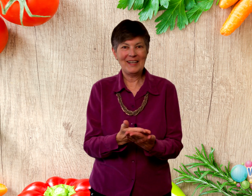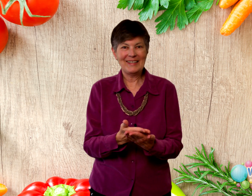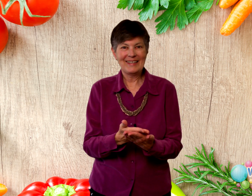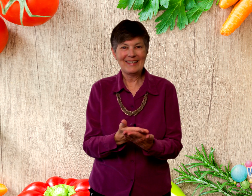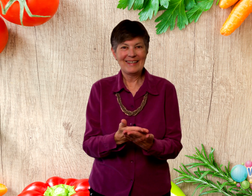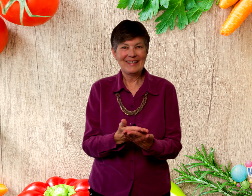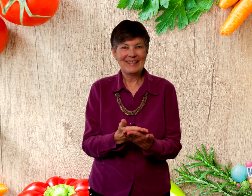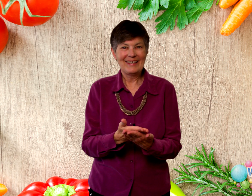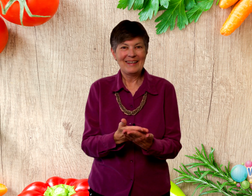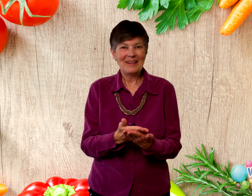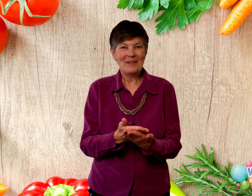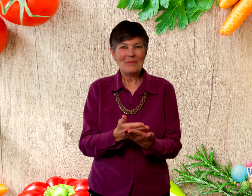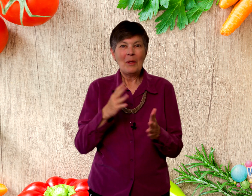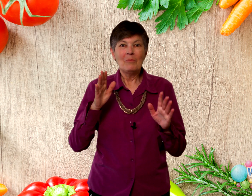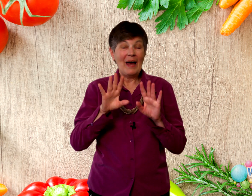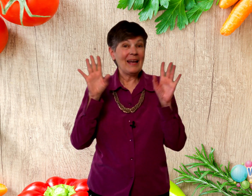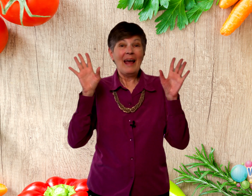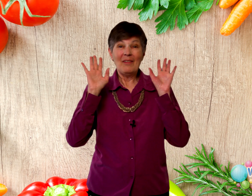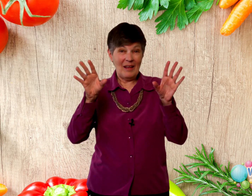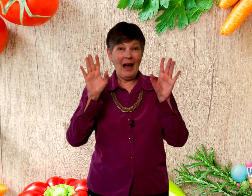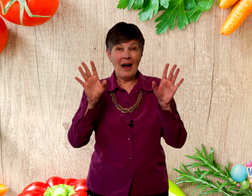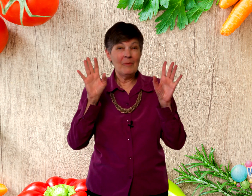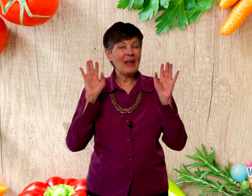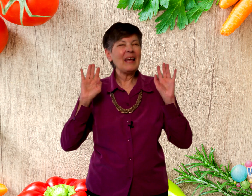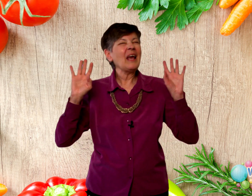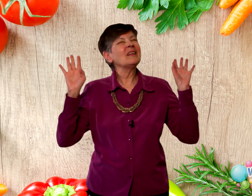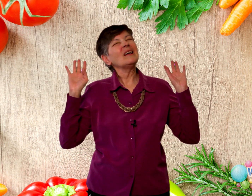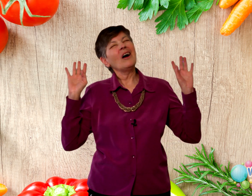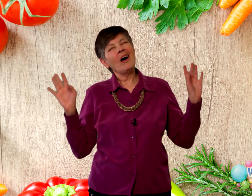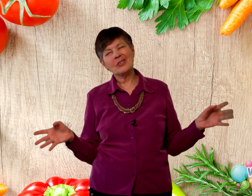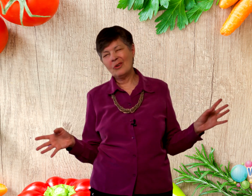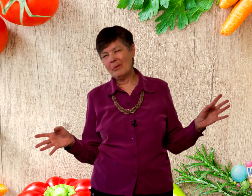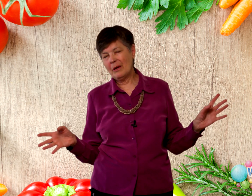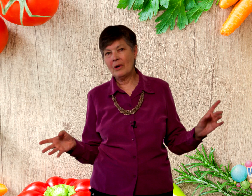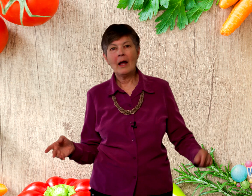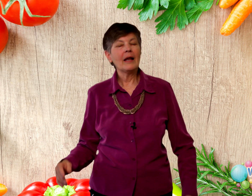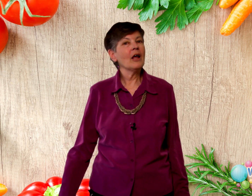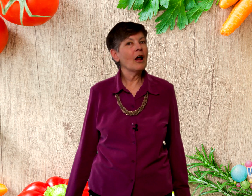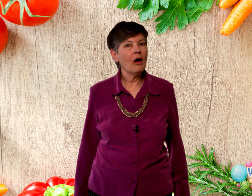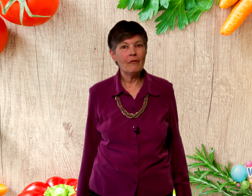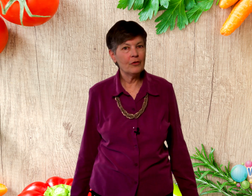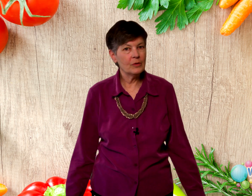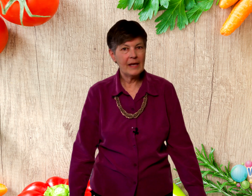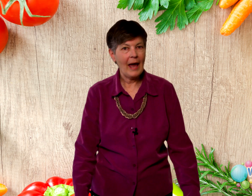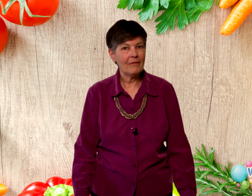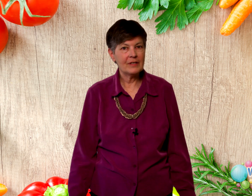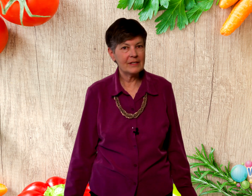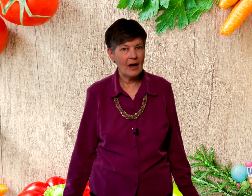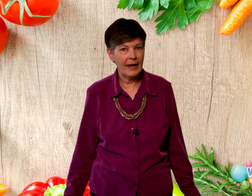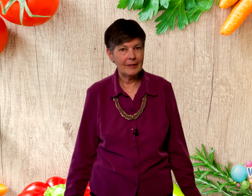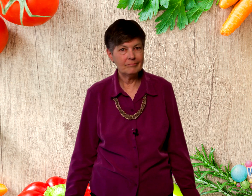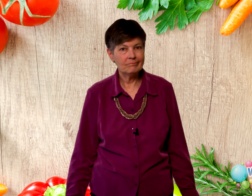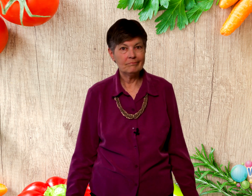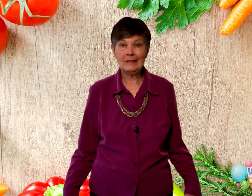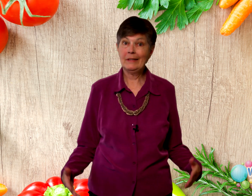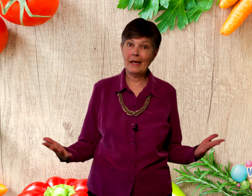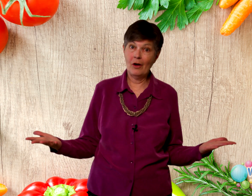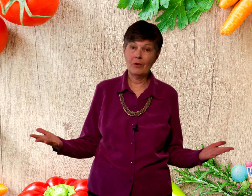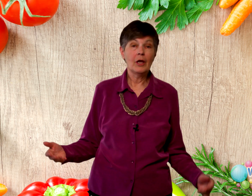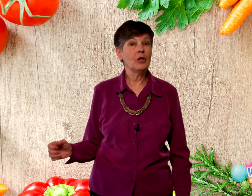treat. But, and also to remember, not all foods have a sign. They don't. You